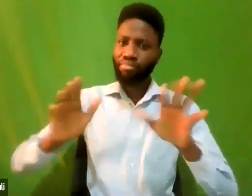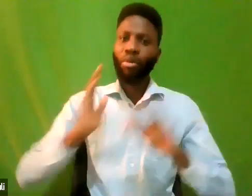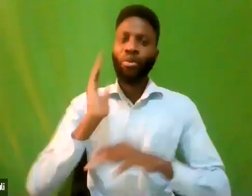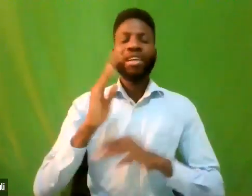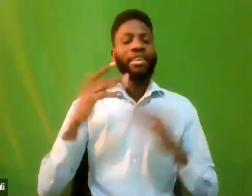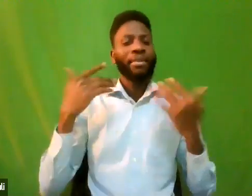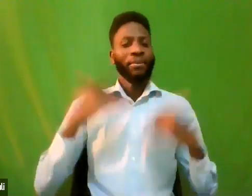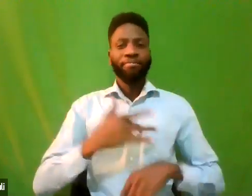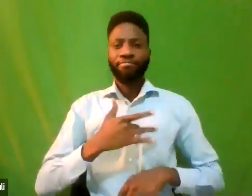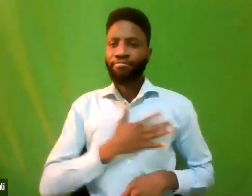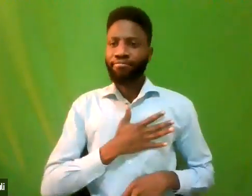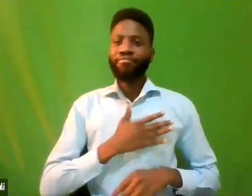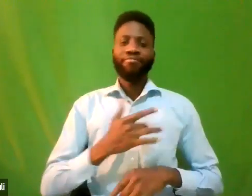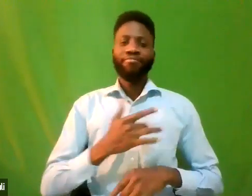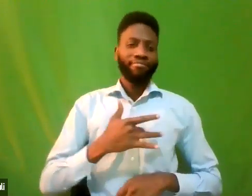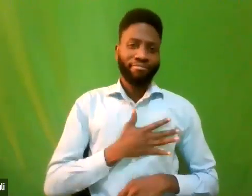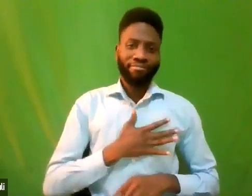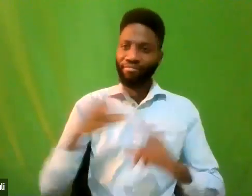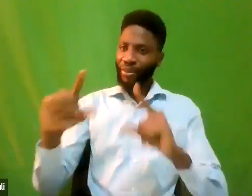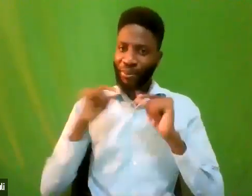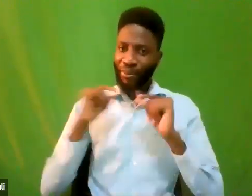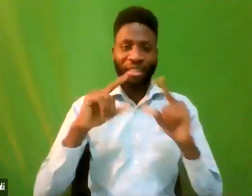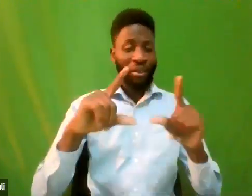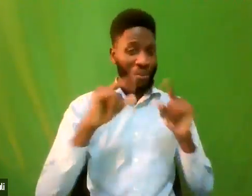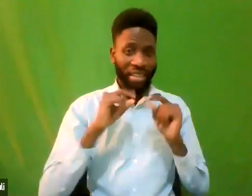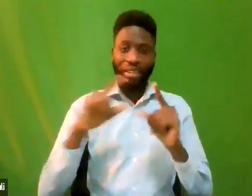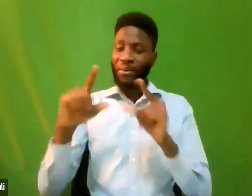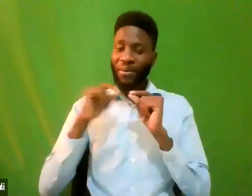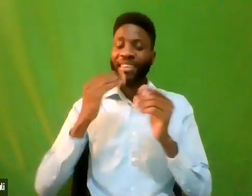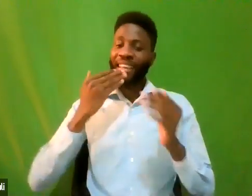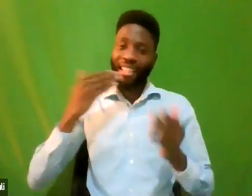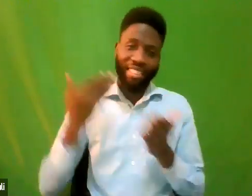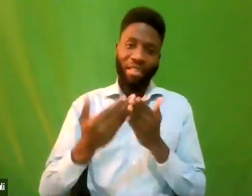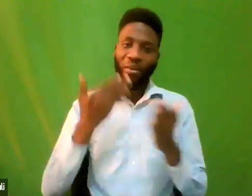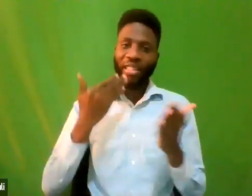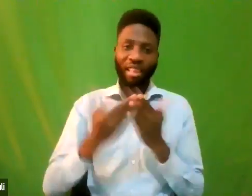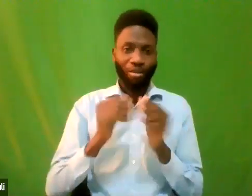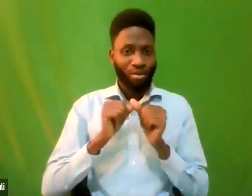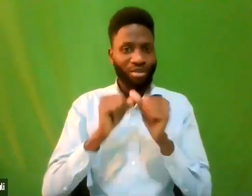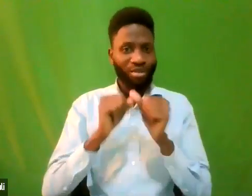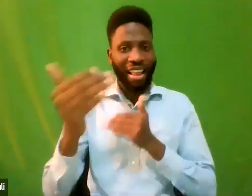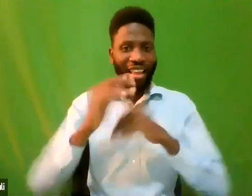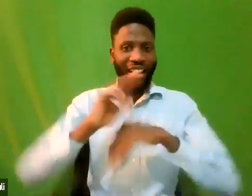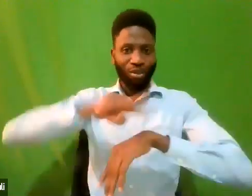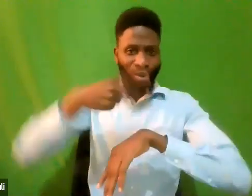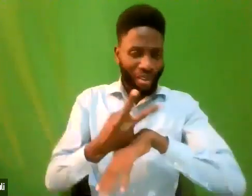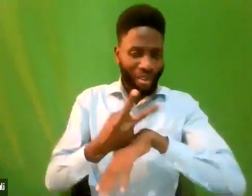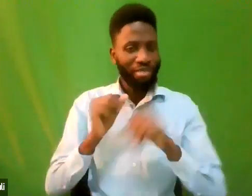inspiring messages from you all. Thank you for staying on for almost close to 2 hours. We are